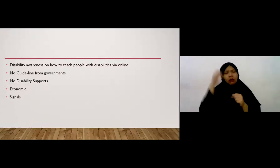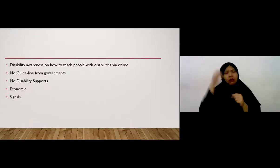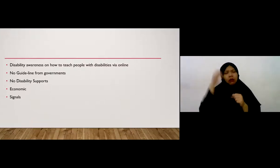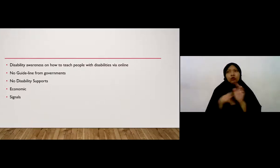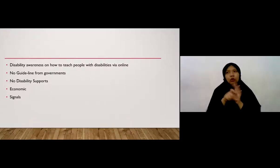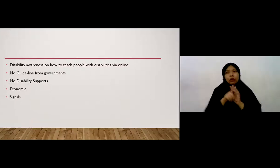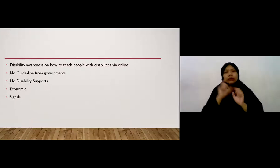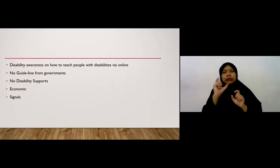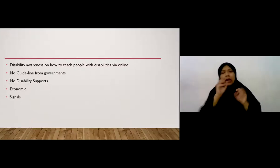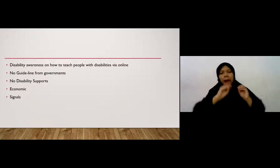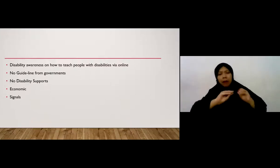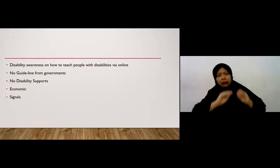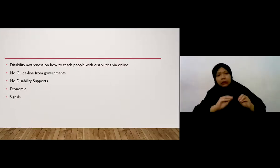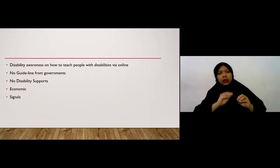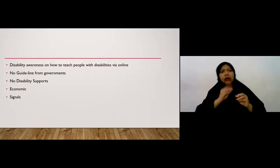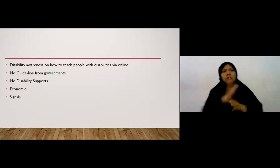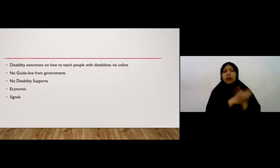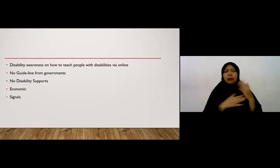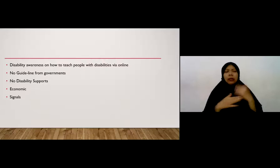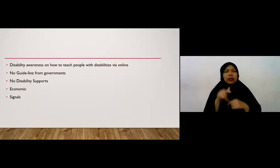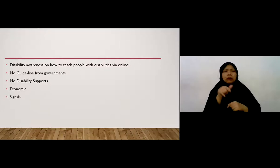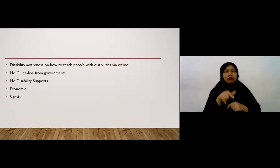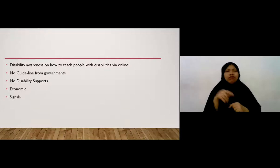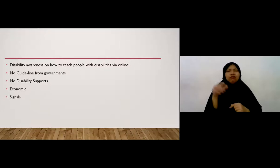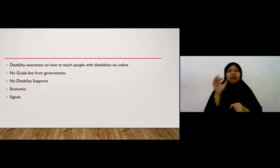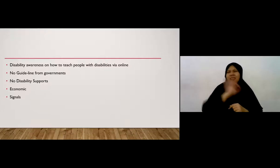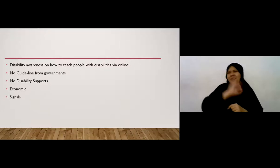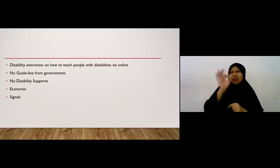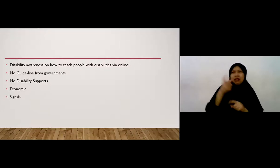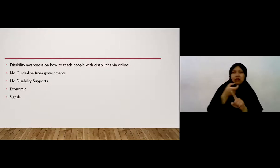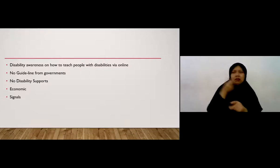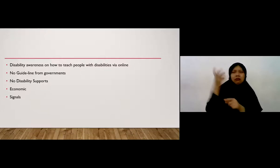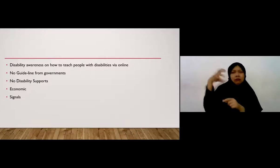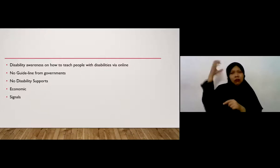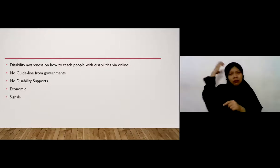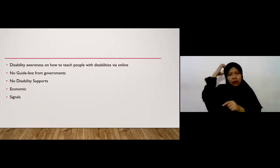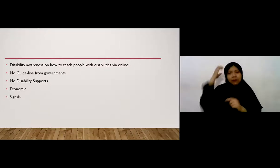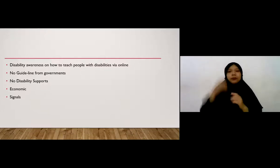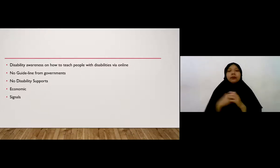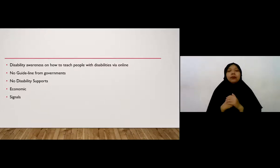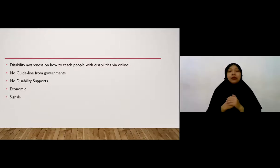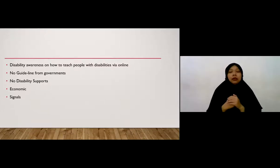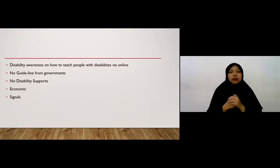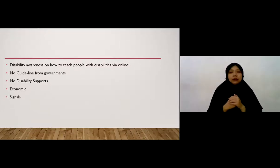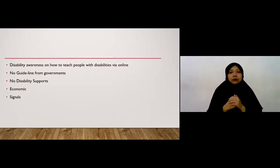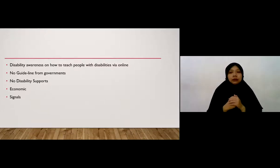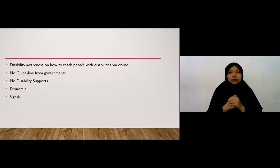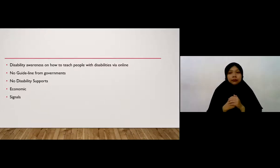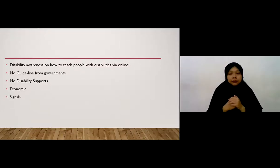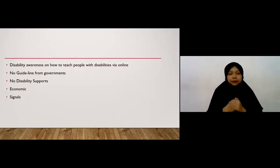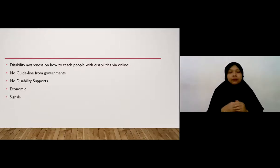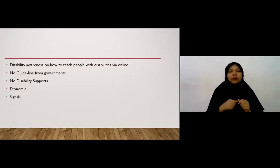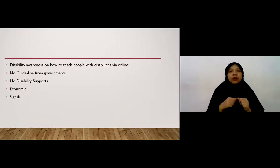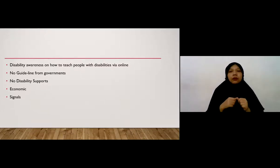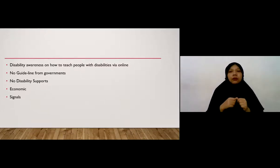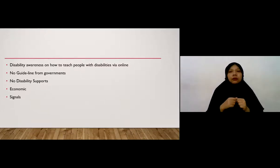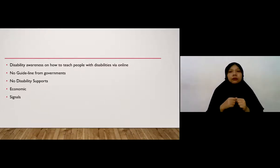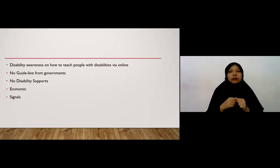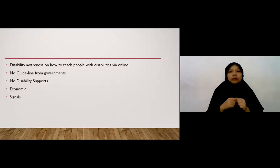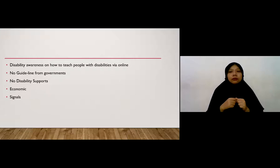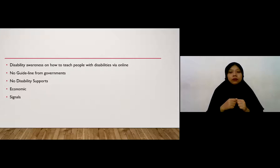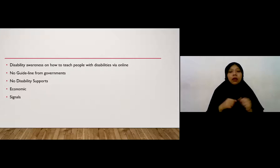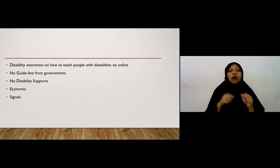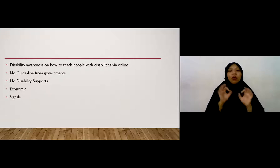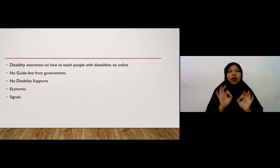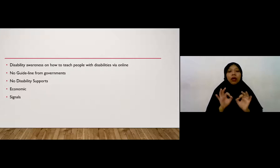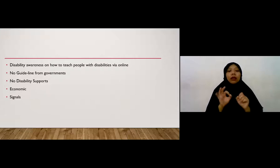with disabilities. I know that some initiative from deaf community, they make a guideline, but actually it's not from government,